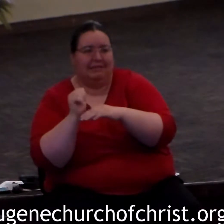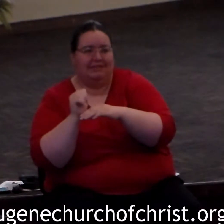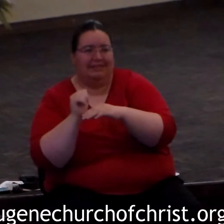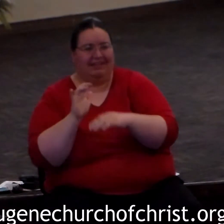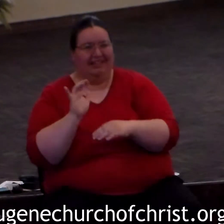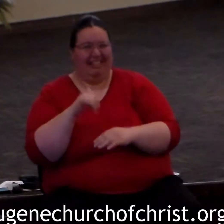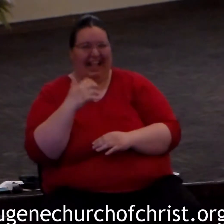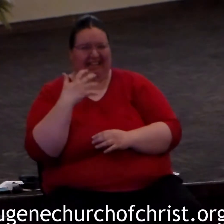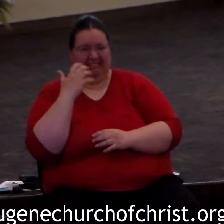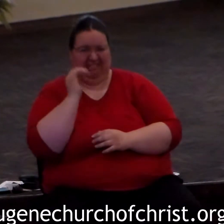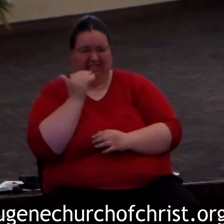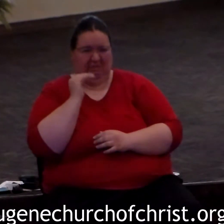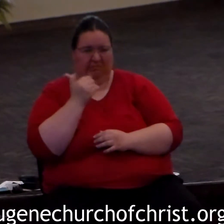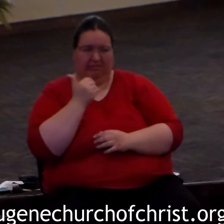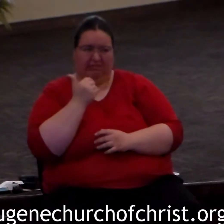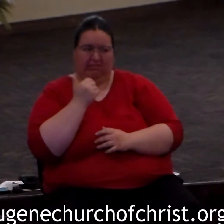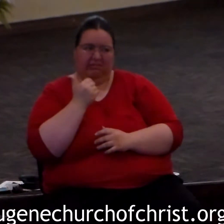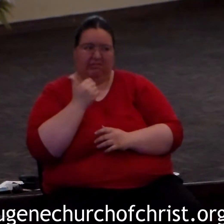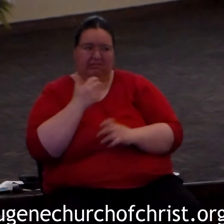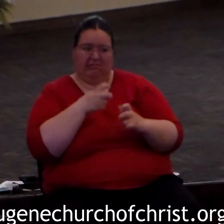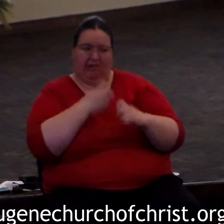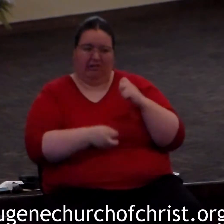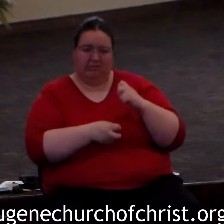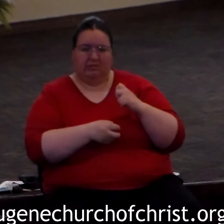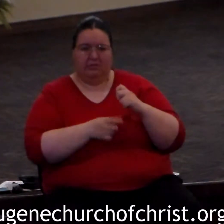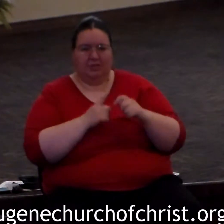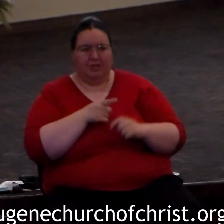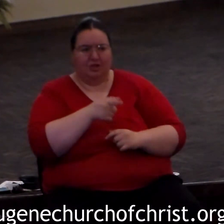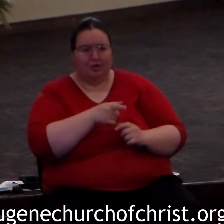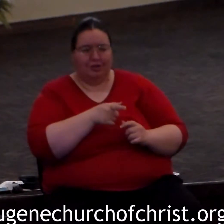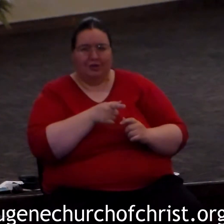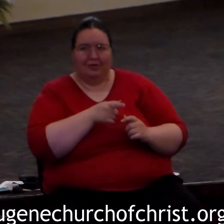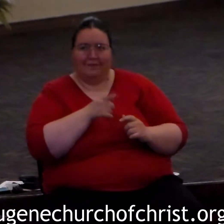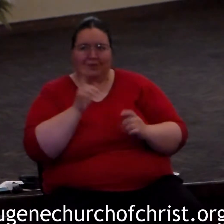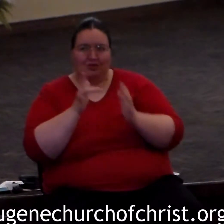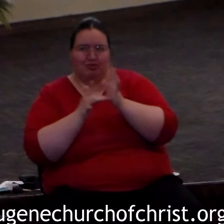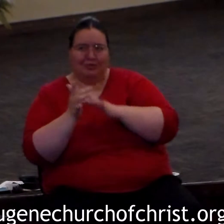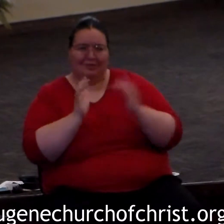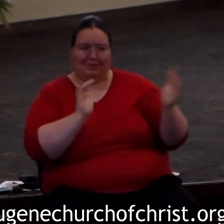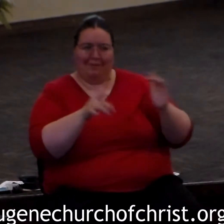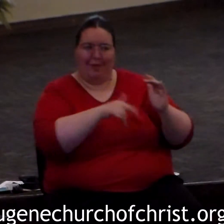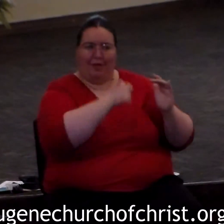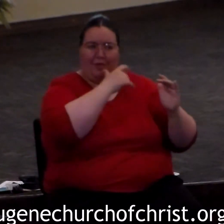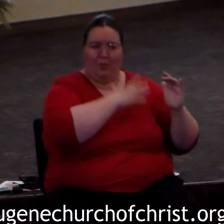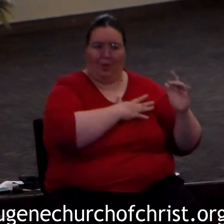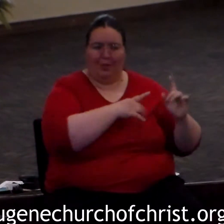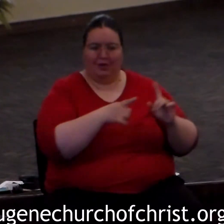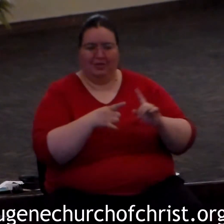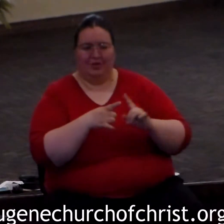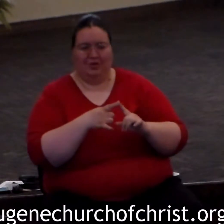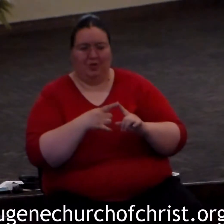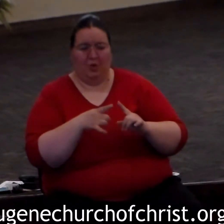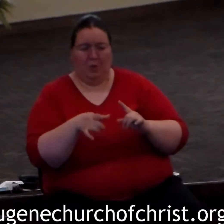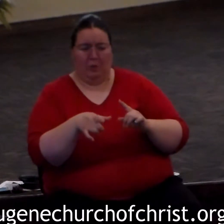at least they love their pet. You're comparing this woman to something people don't want anything to do